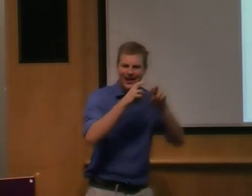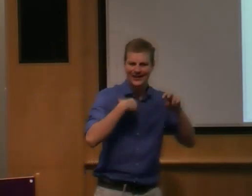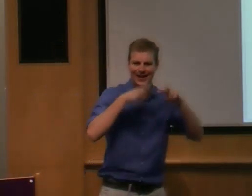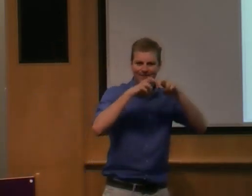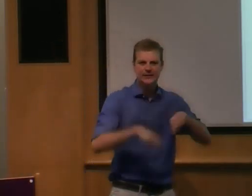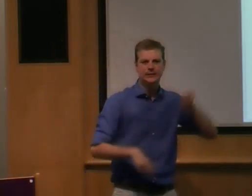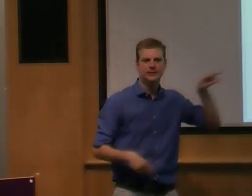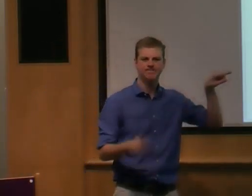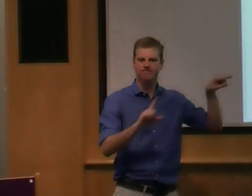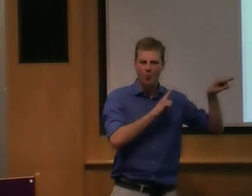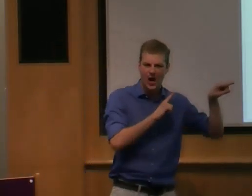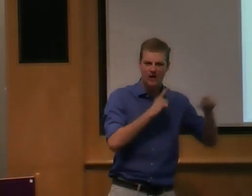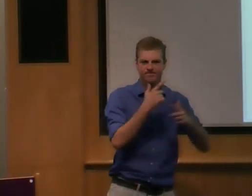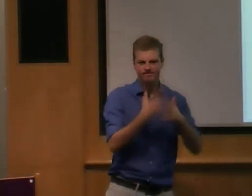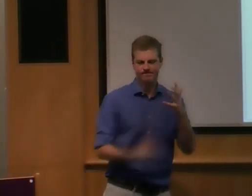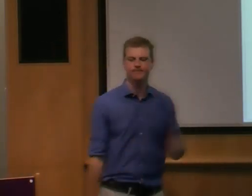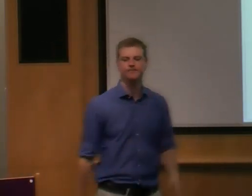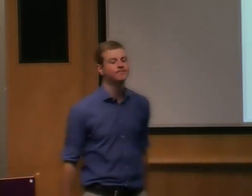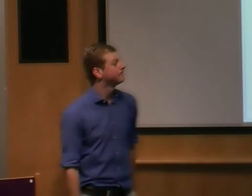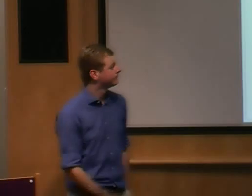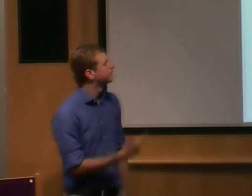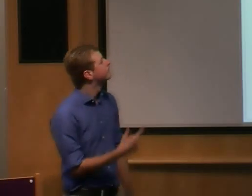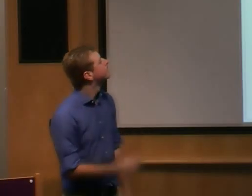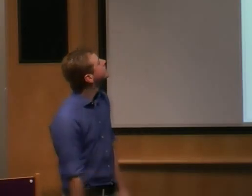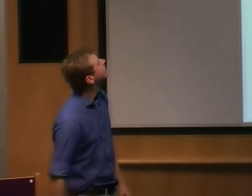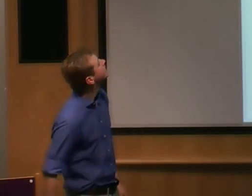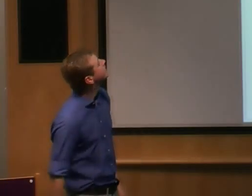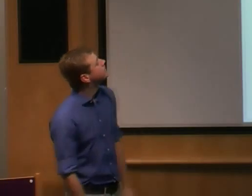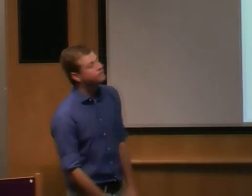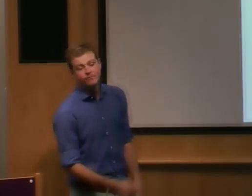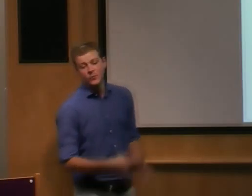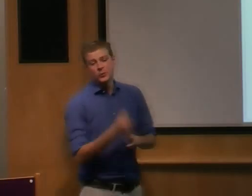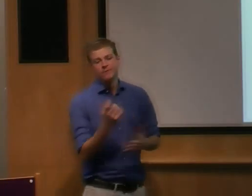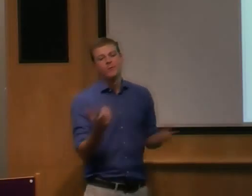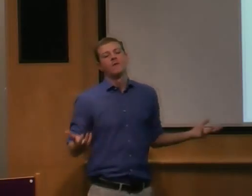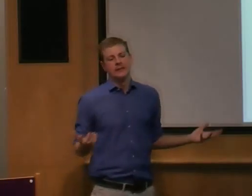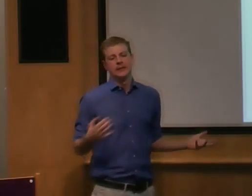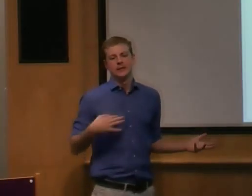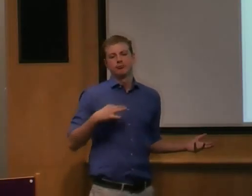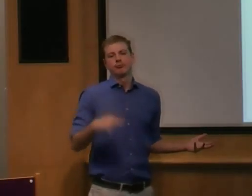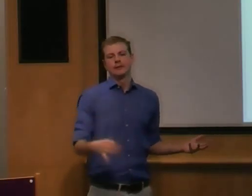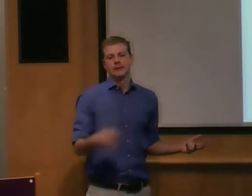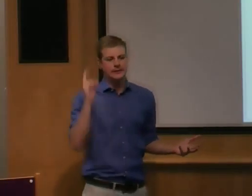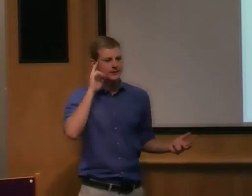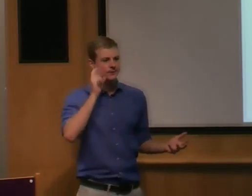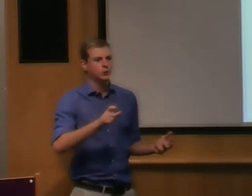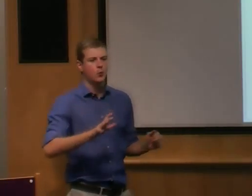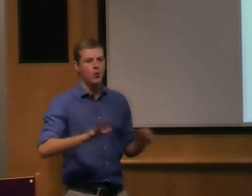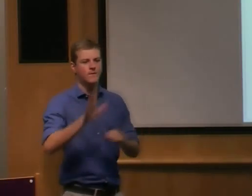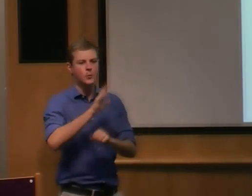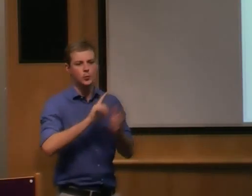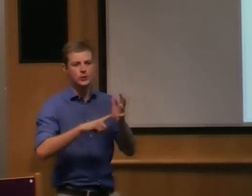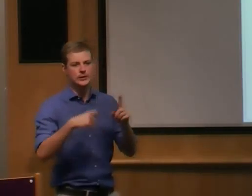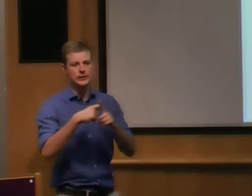students are declining at university. So UKDSU wants to get as much information as we could. And obviously, we're there